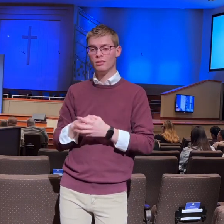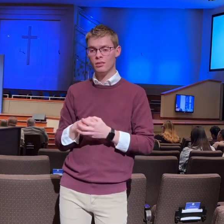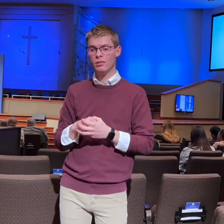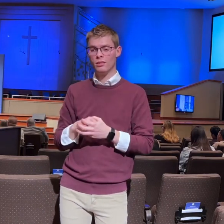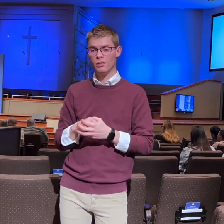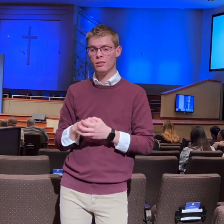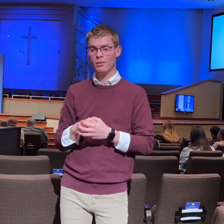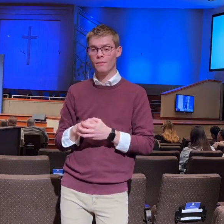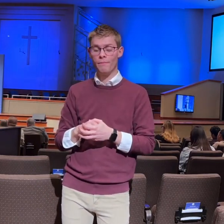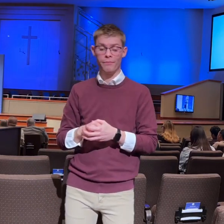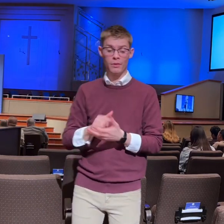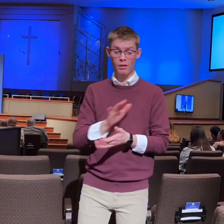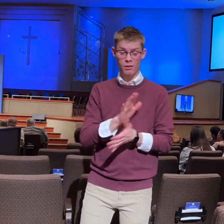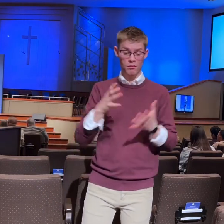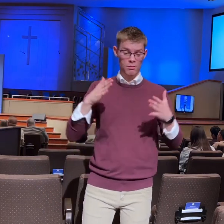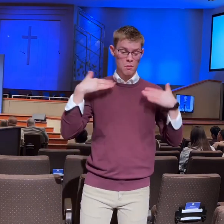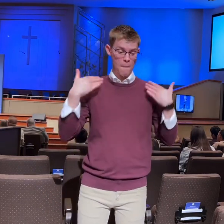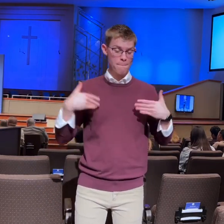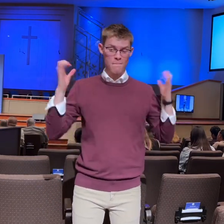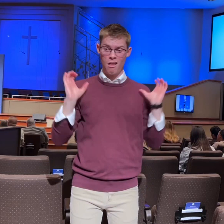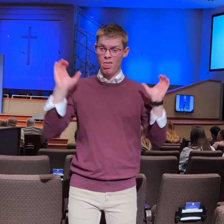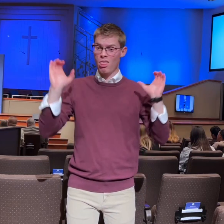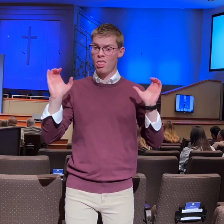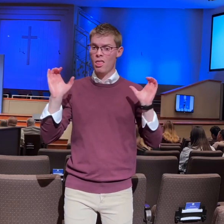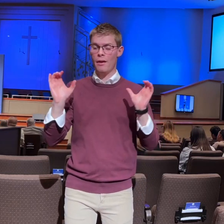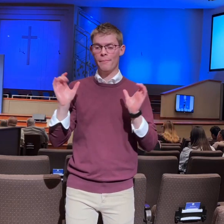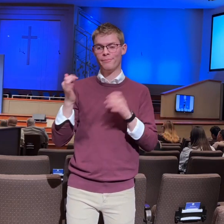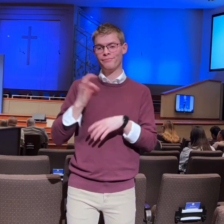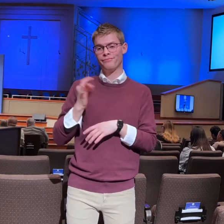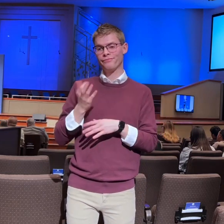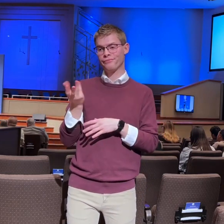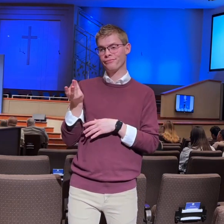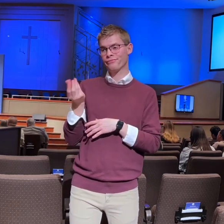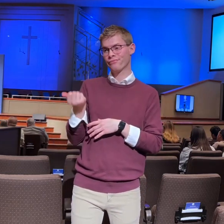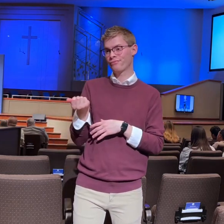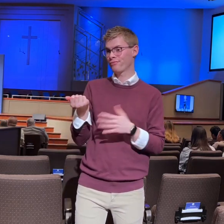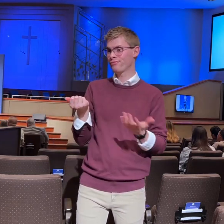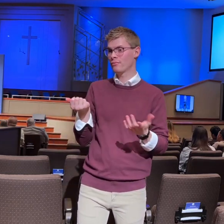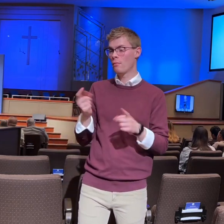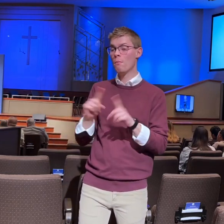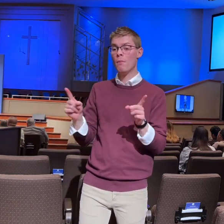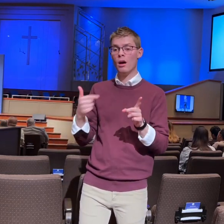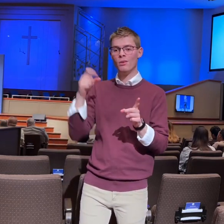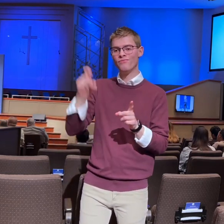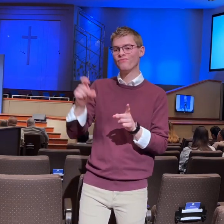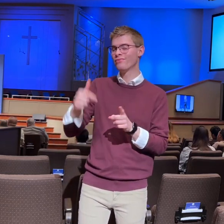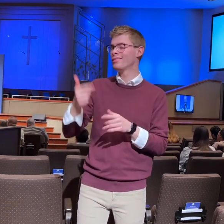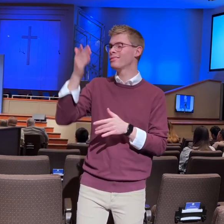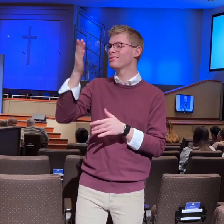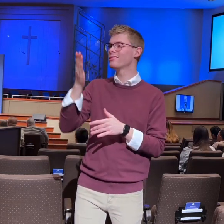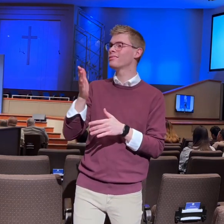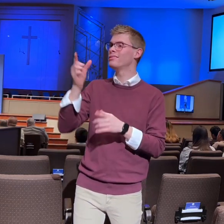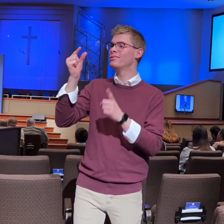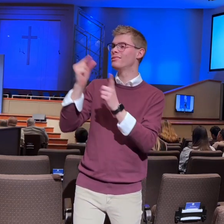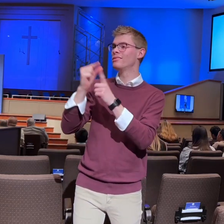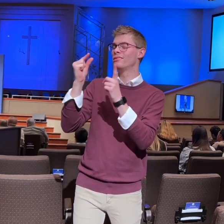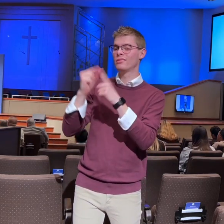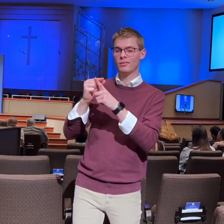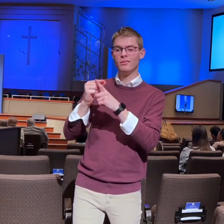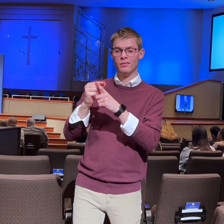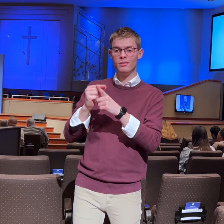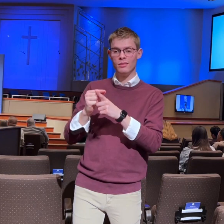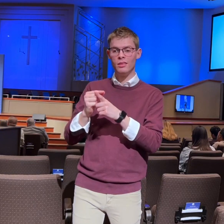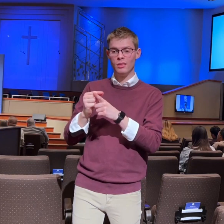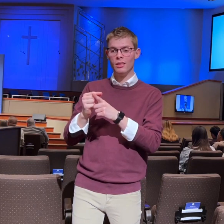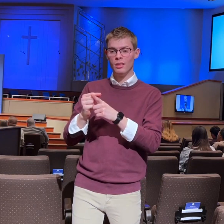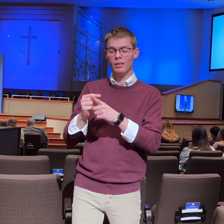Bodily exercise profiteth little, but we must have the word of God. And so may